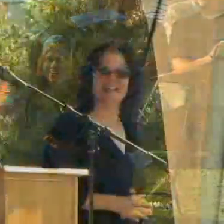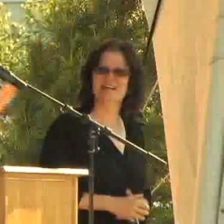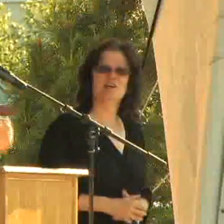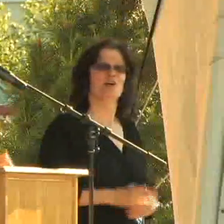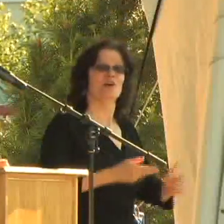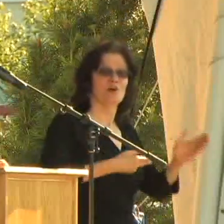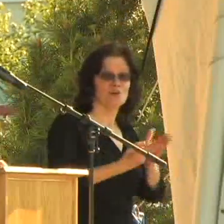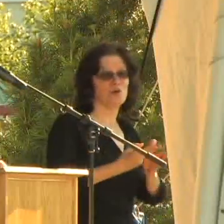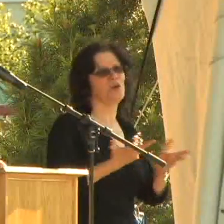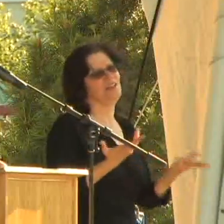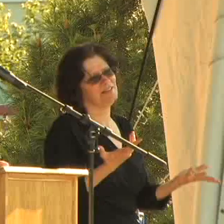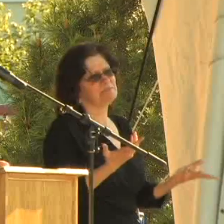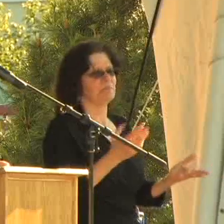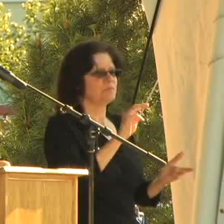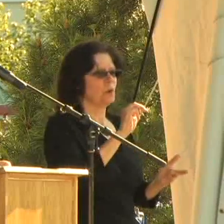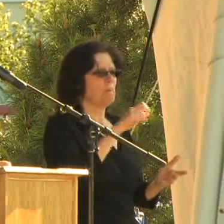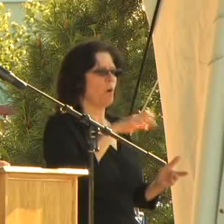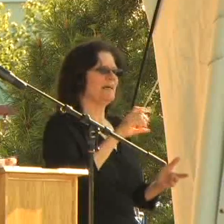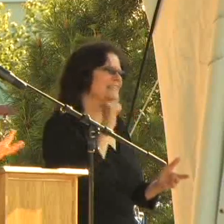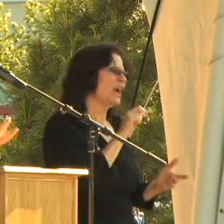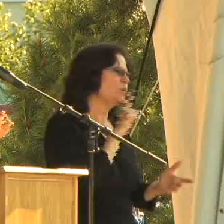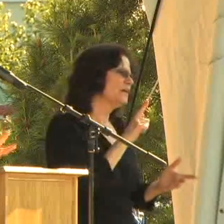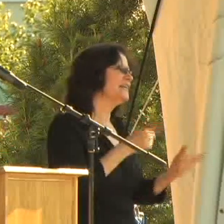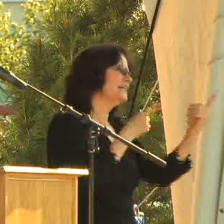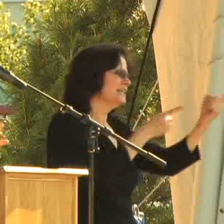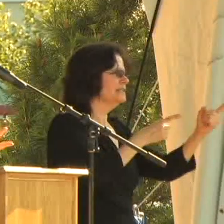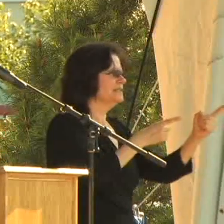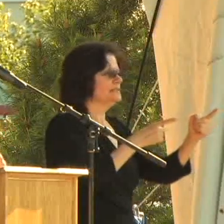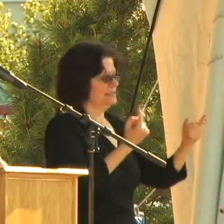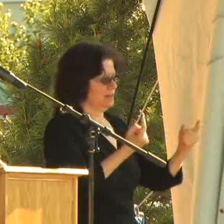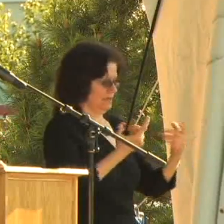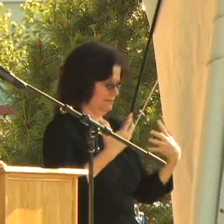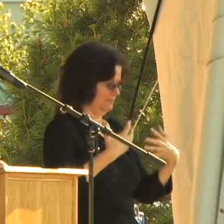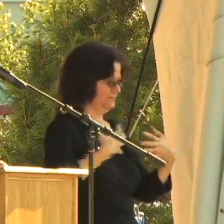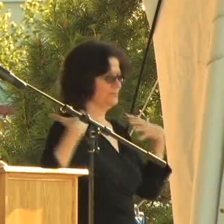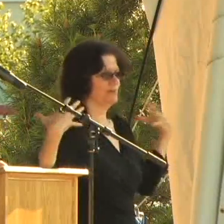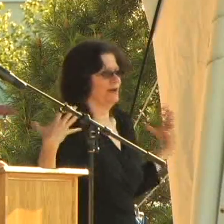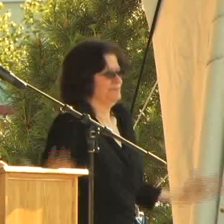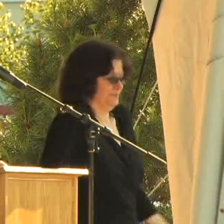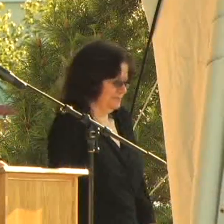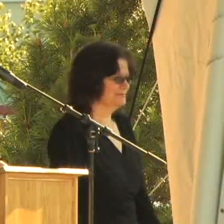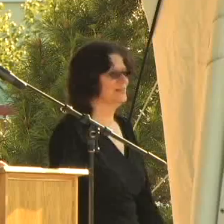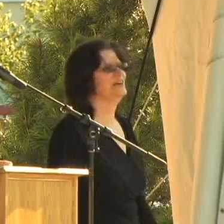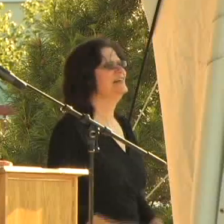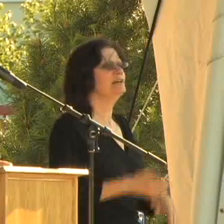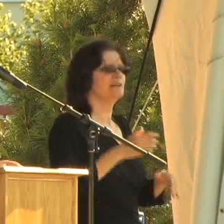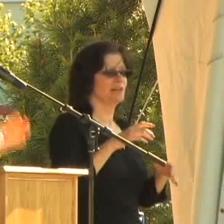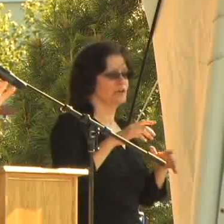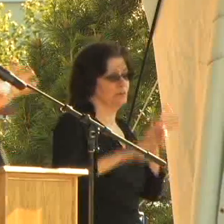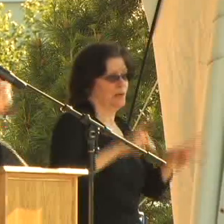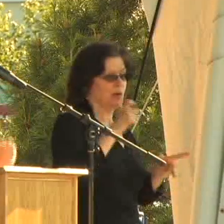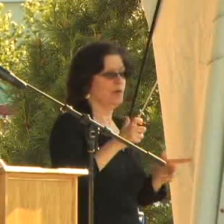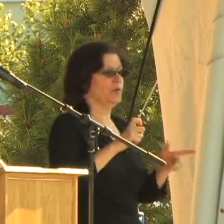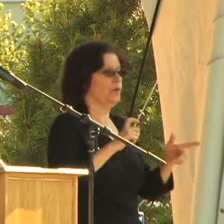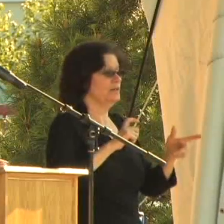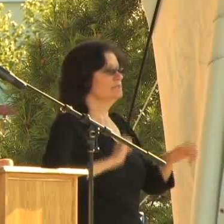The truth of the matter is that mopeds are not really built for someone of my gravitas. And those pedestrians who race